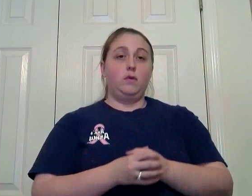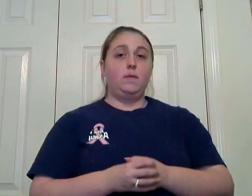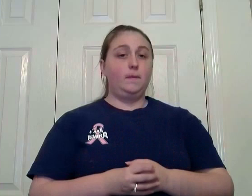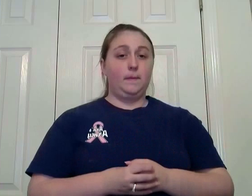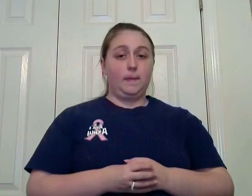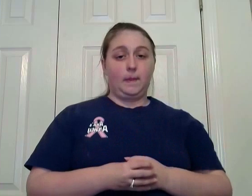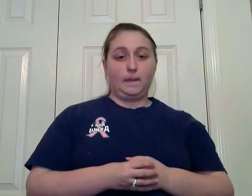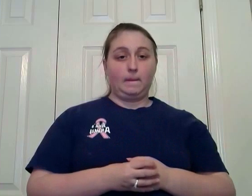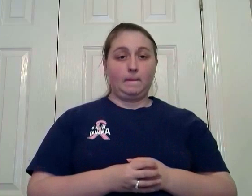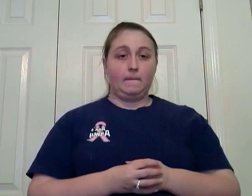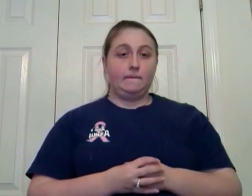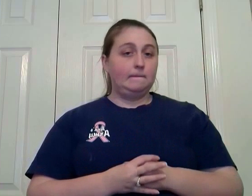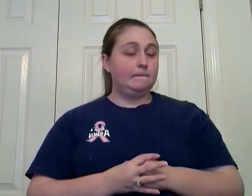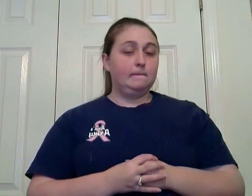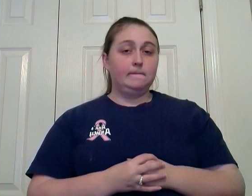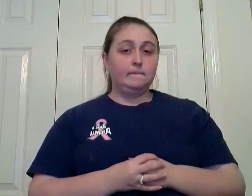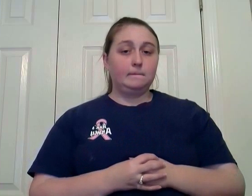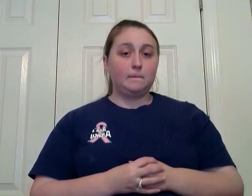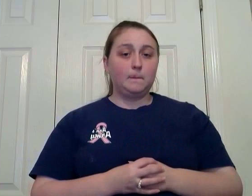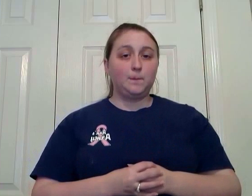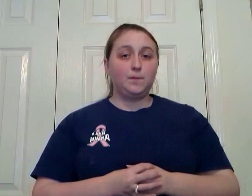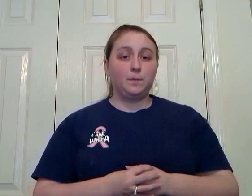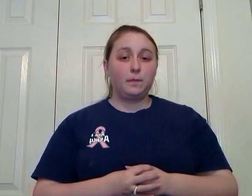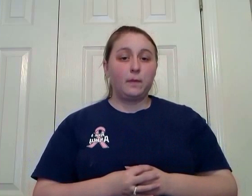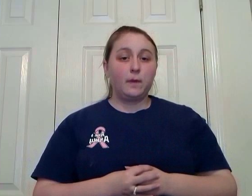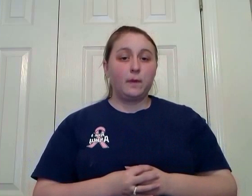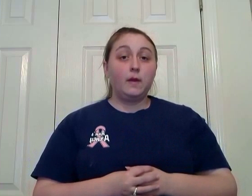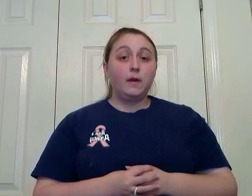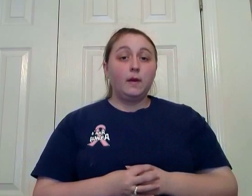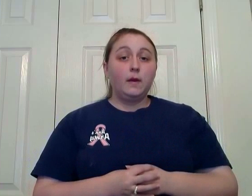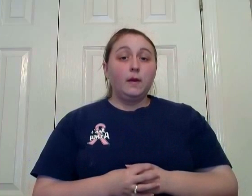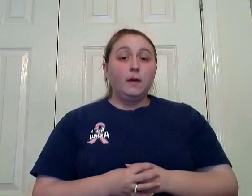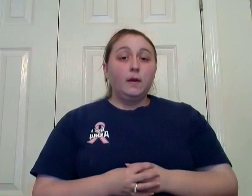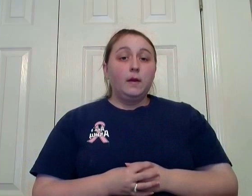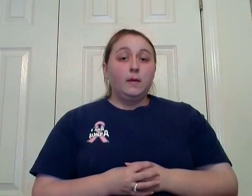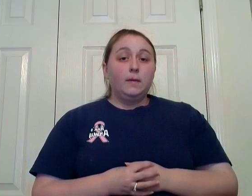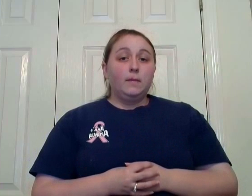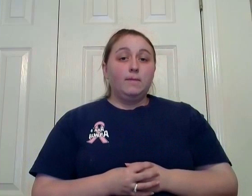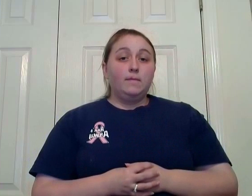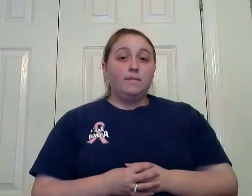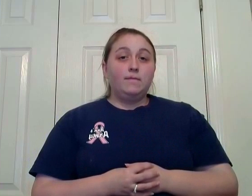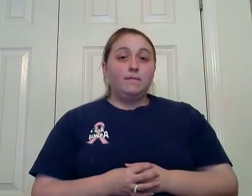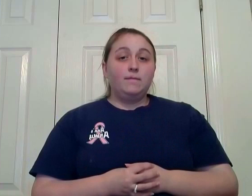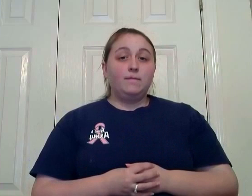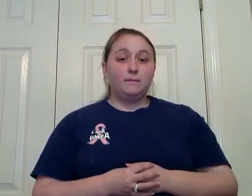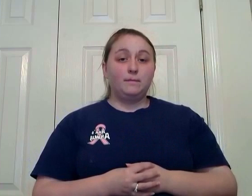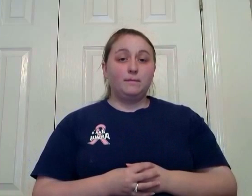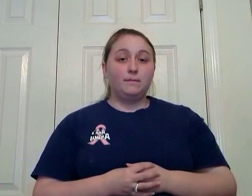In sailing, it's not always point to point to get from one place to another.